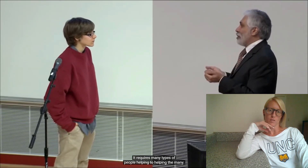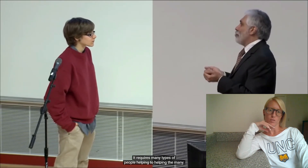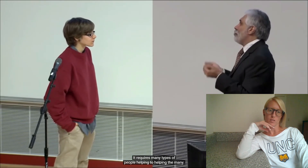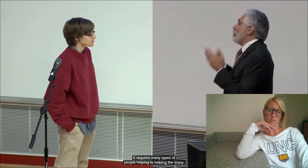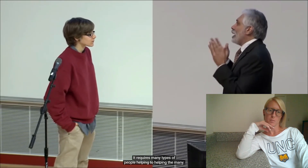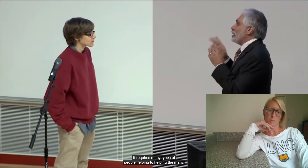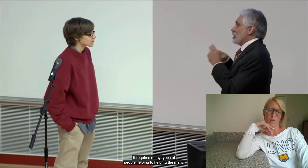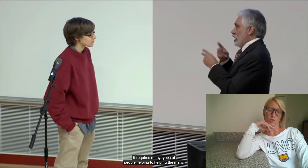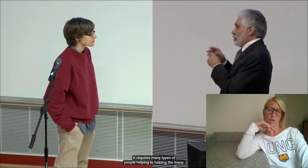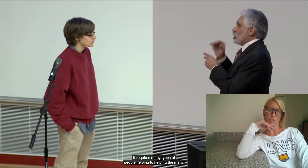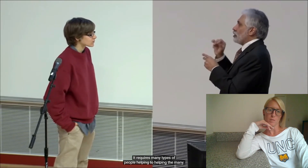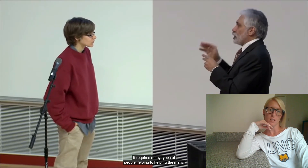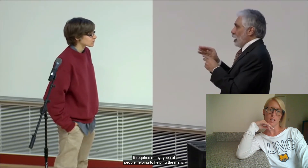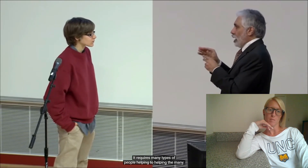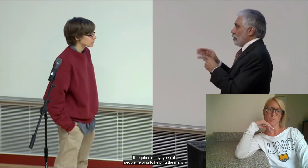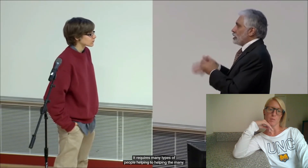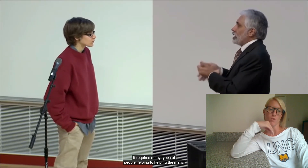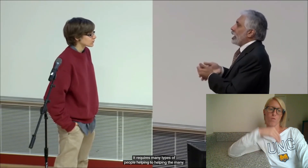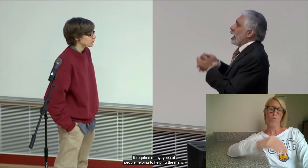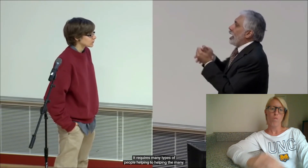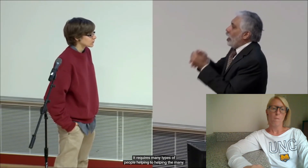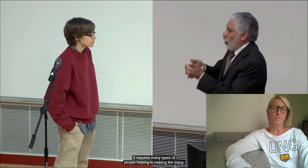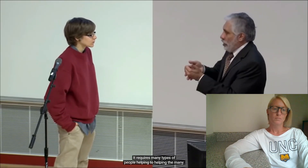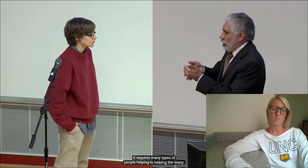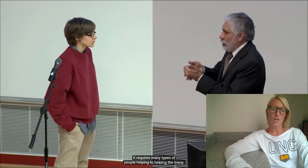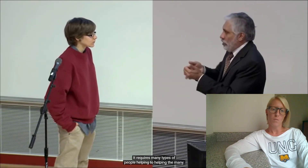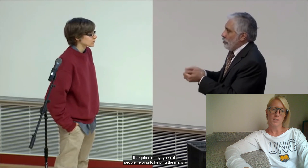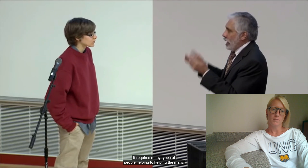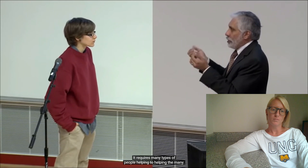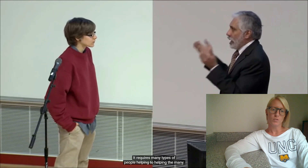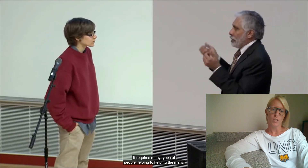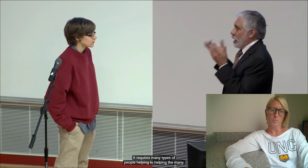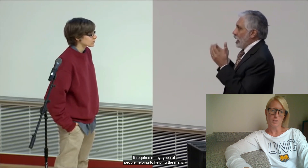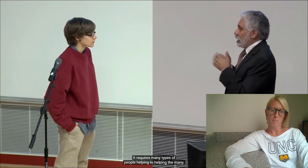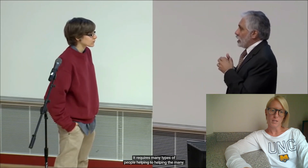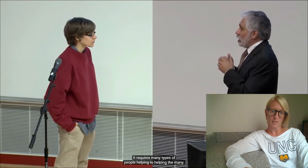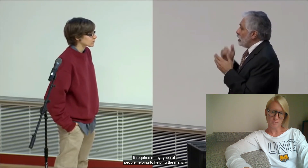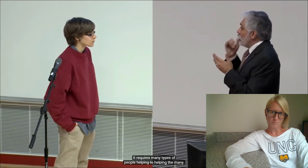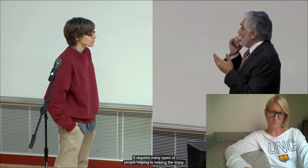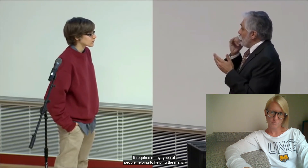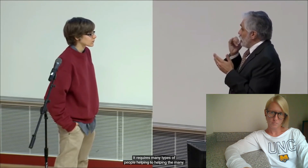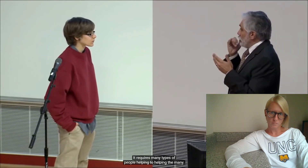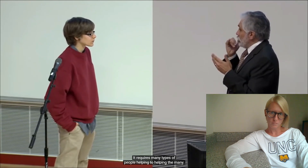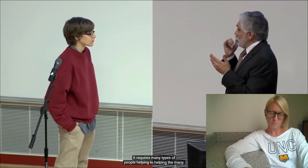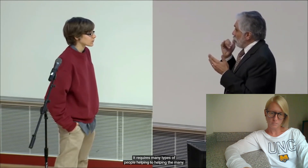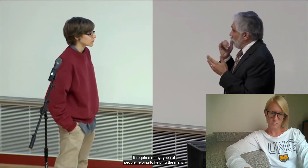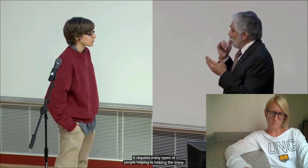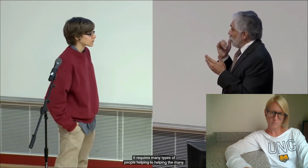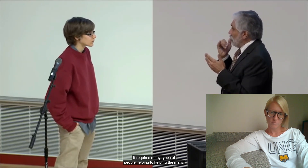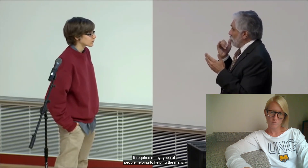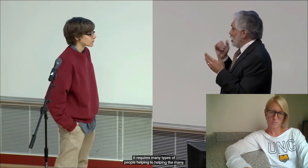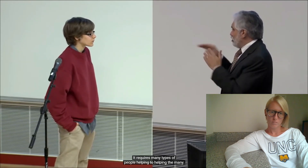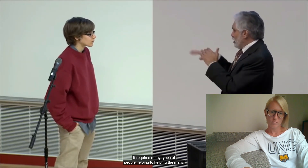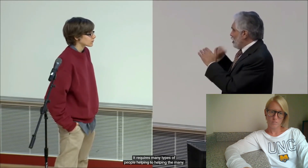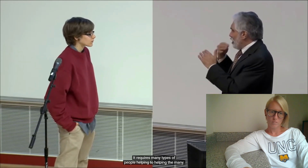It requires many types of people helping the